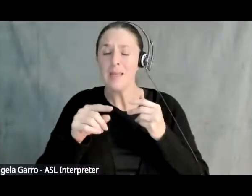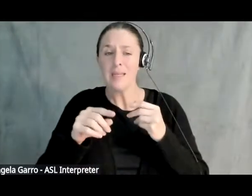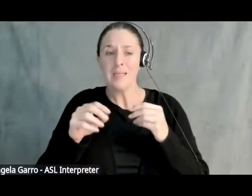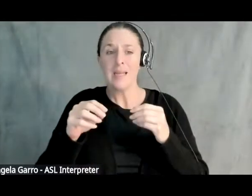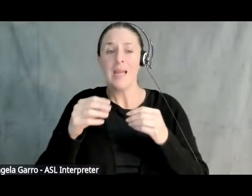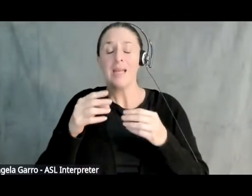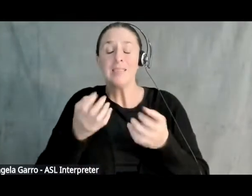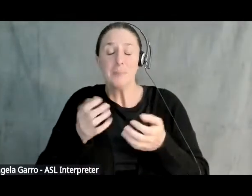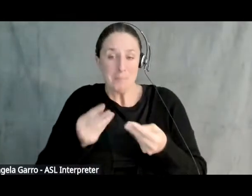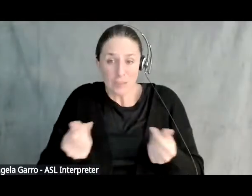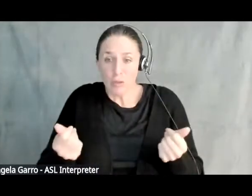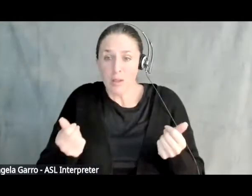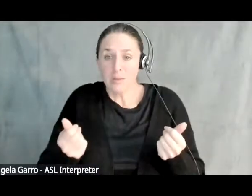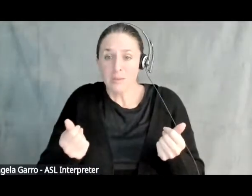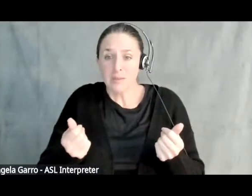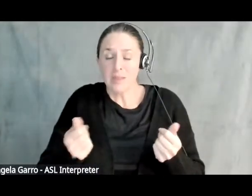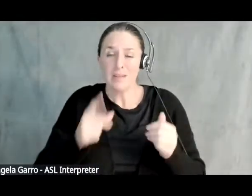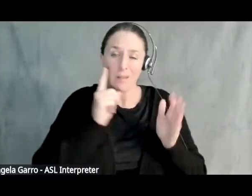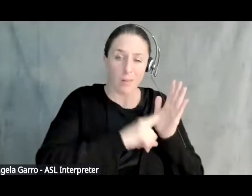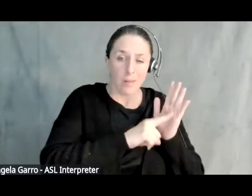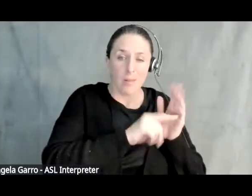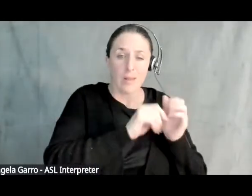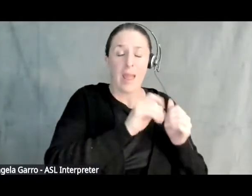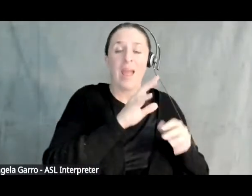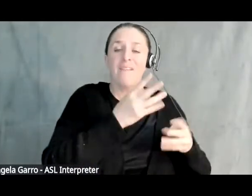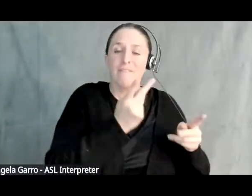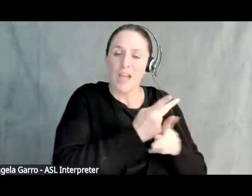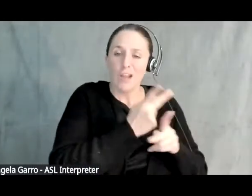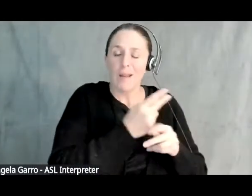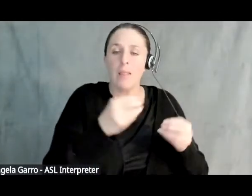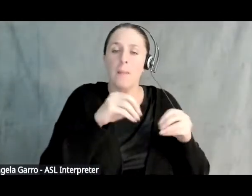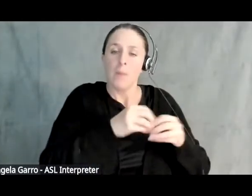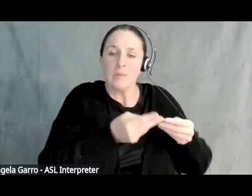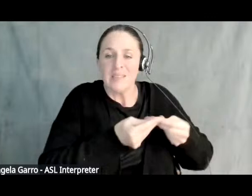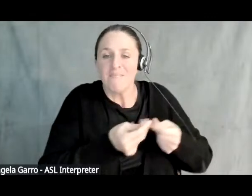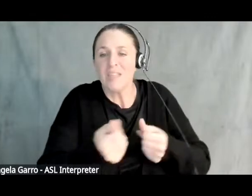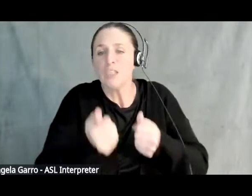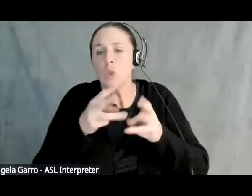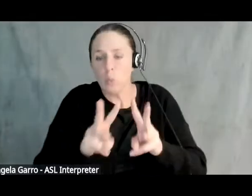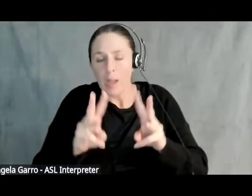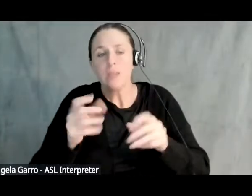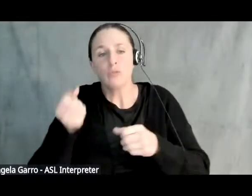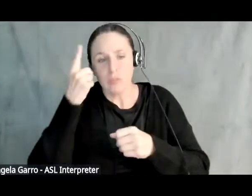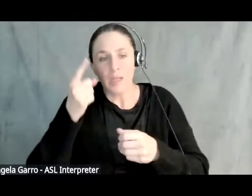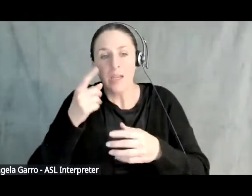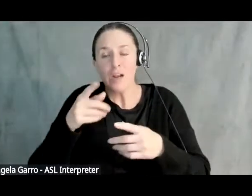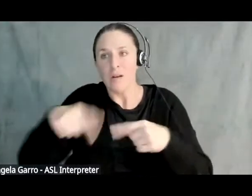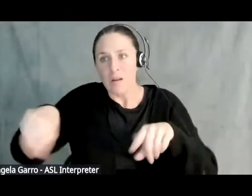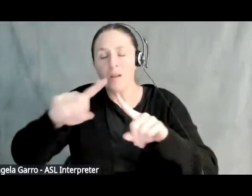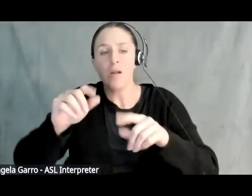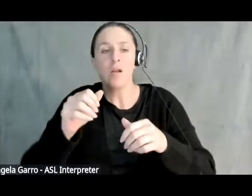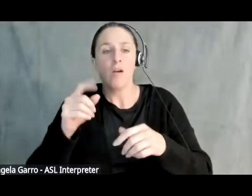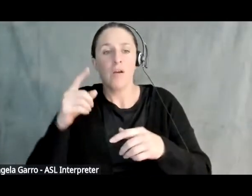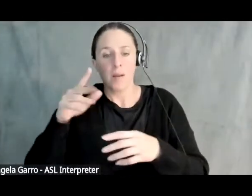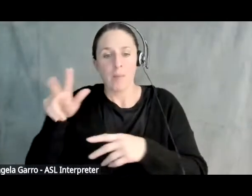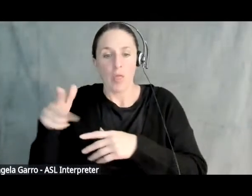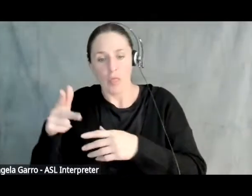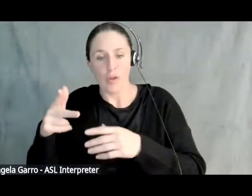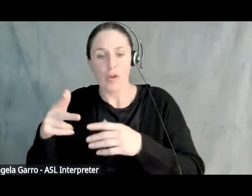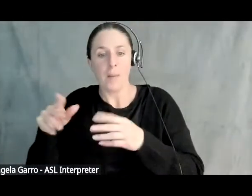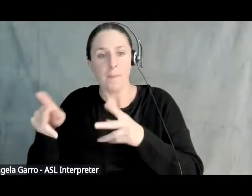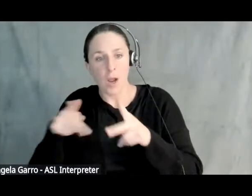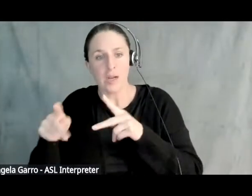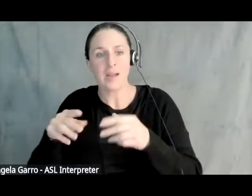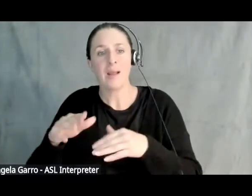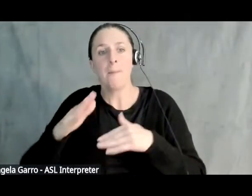developed materials, and figure out the most efficient way to share them all and make them understandable to a third party that seems to have bottomless resources that a school